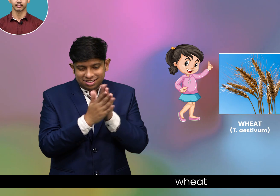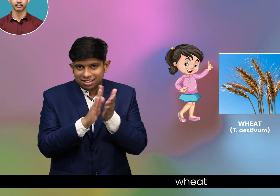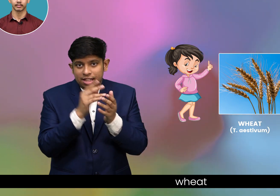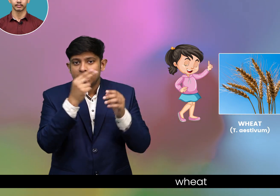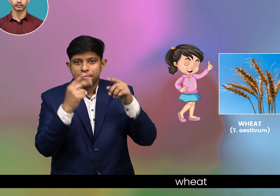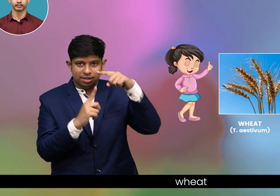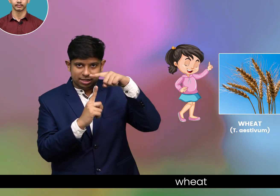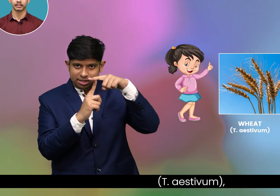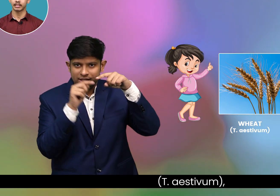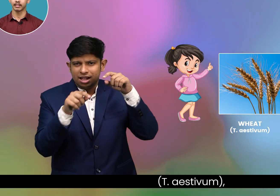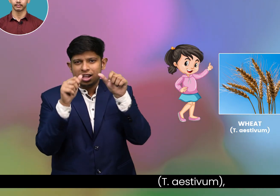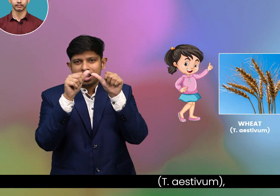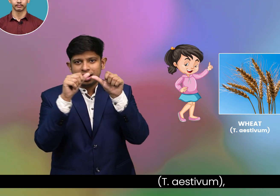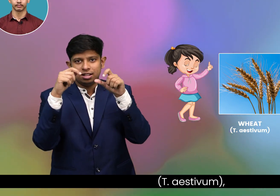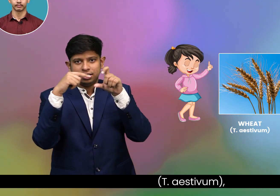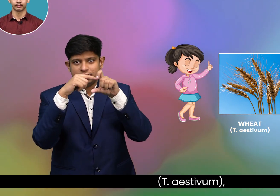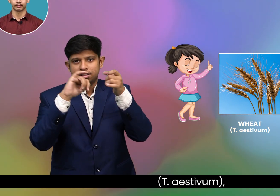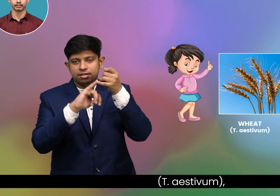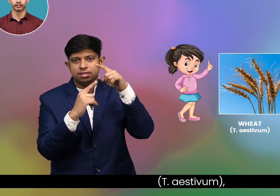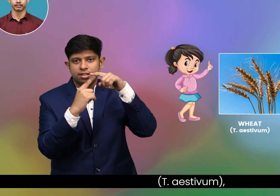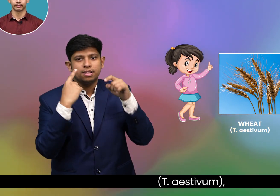Wheat T.